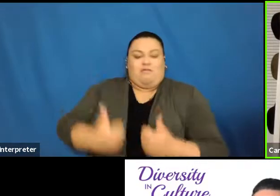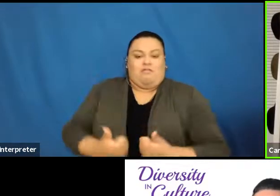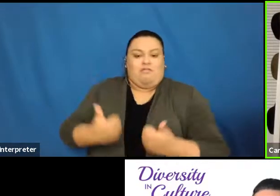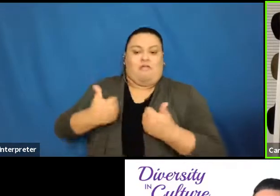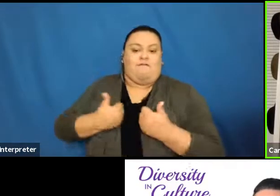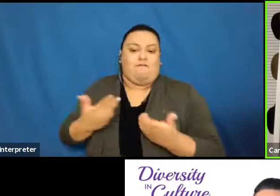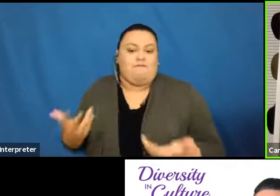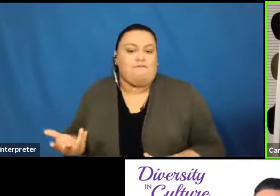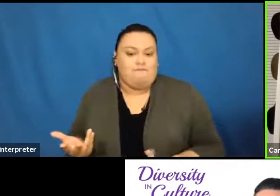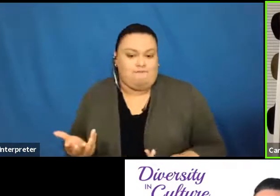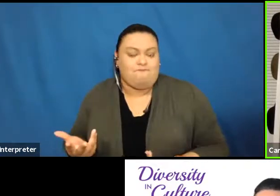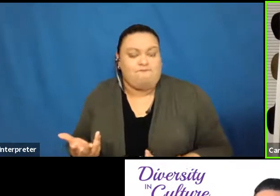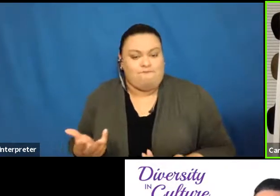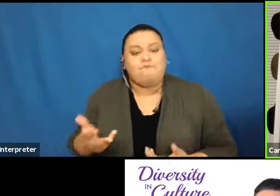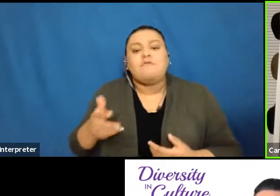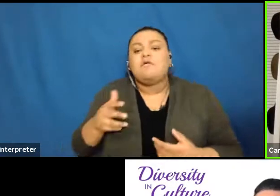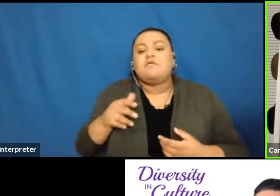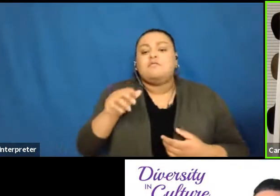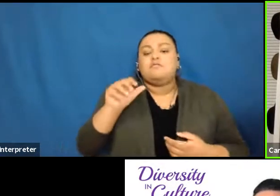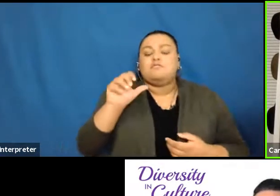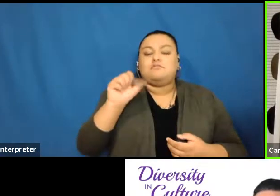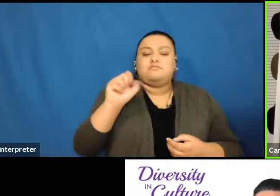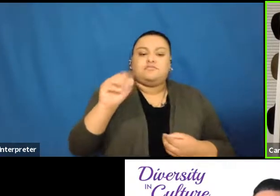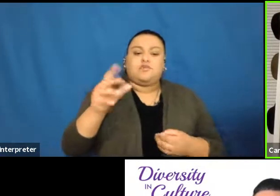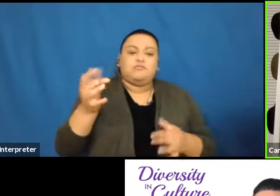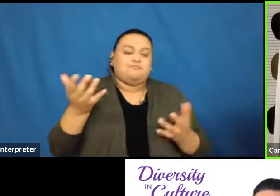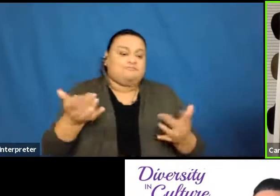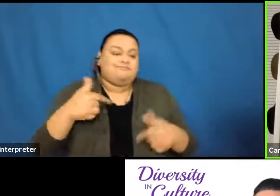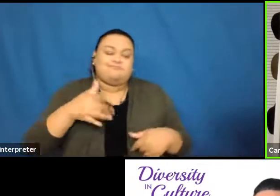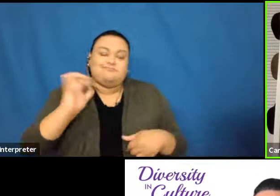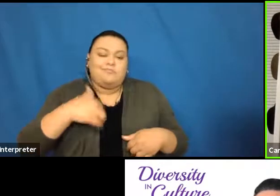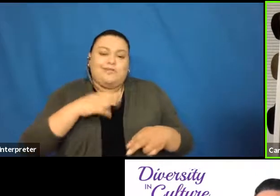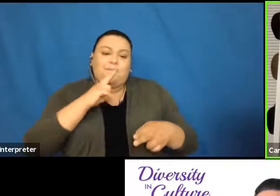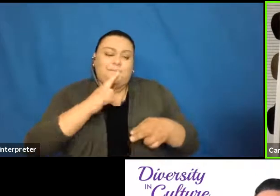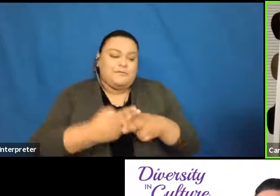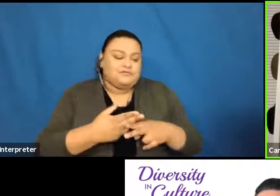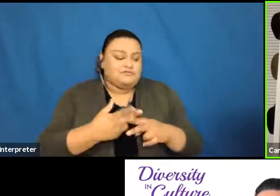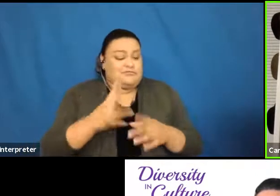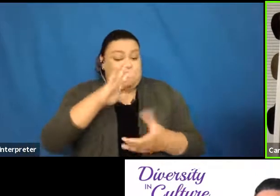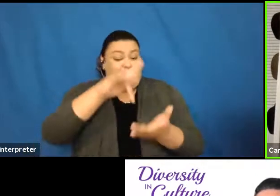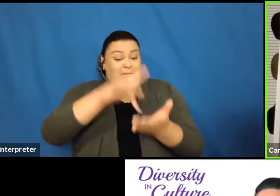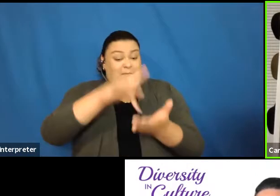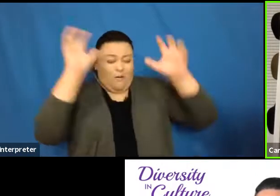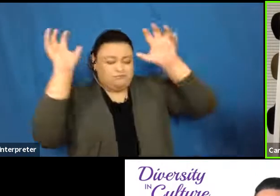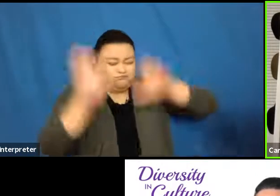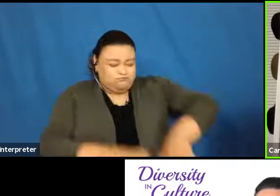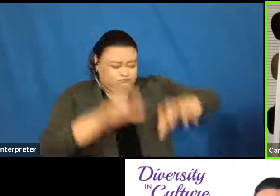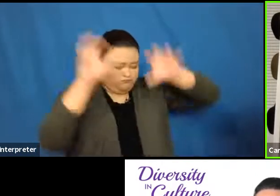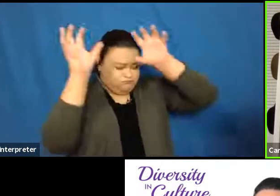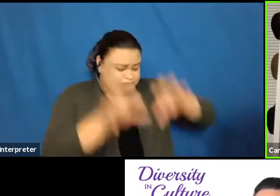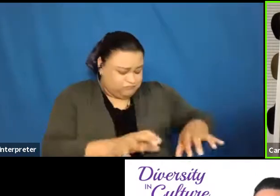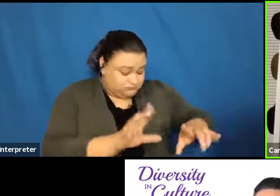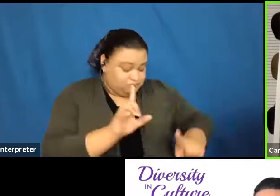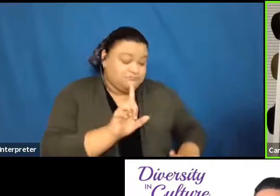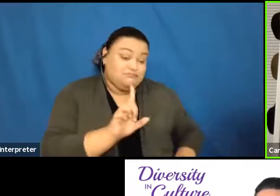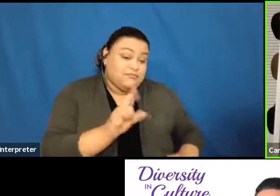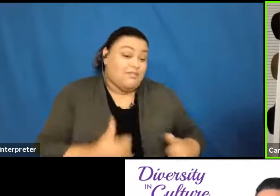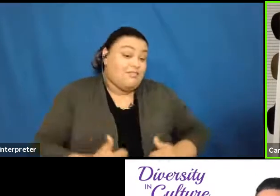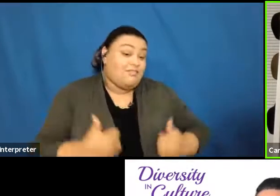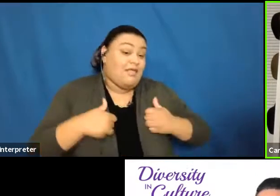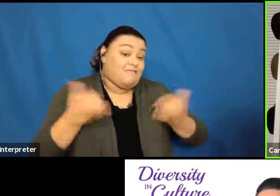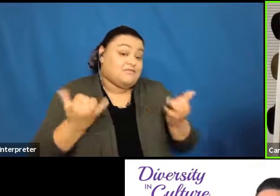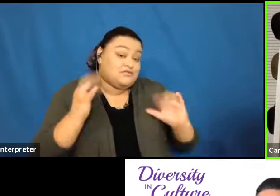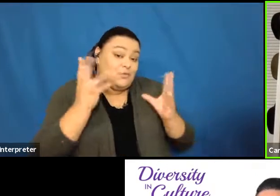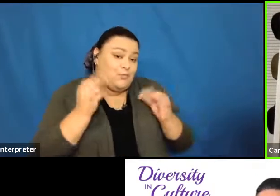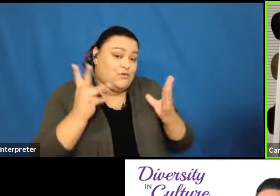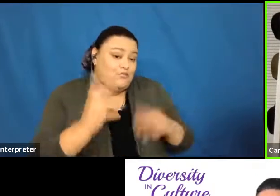it's like, like I said, in the midst of the storm, life is beautiful. We can never forget that. Keep that in mind